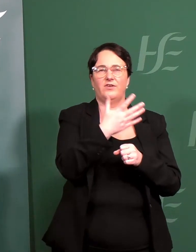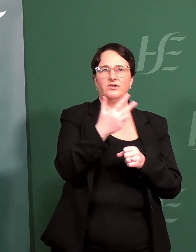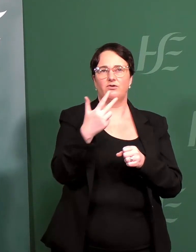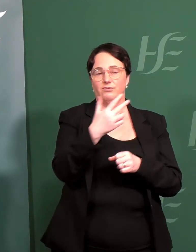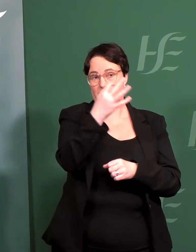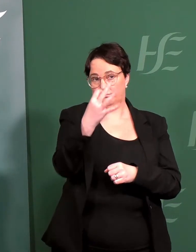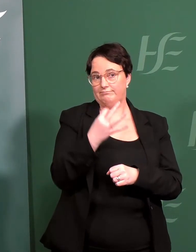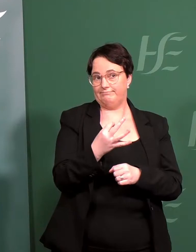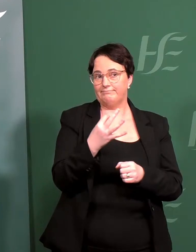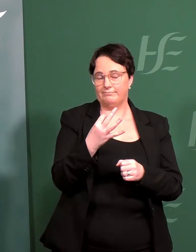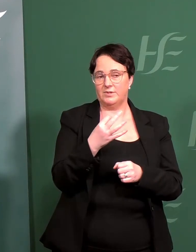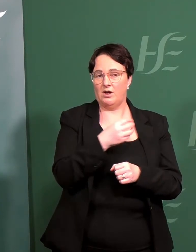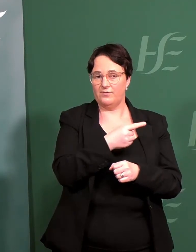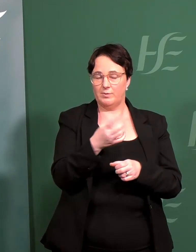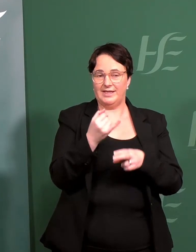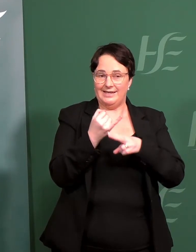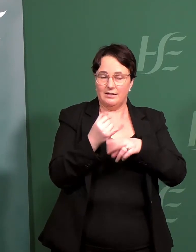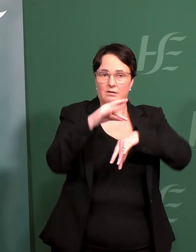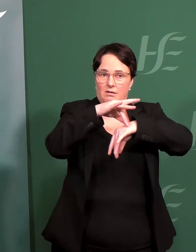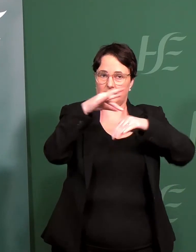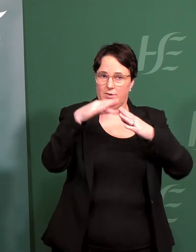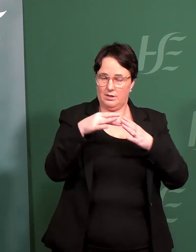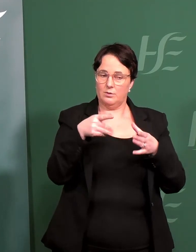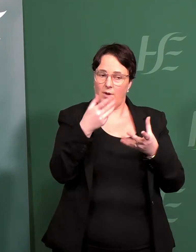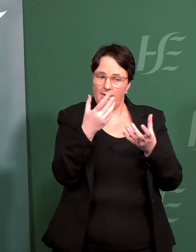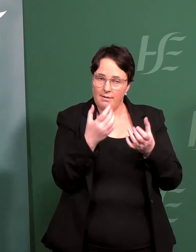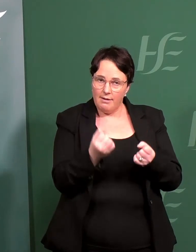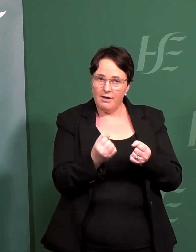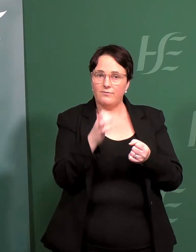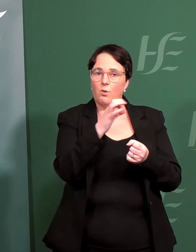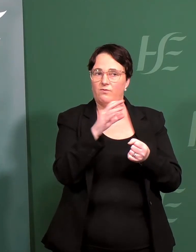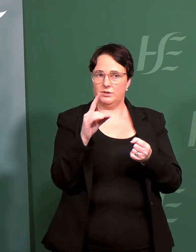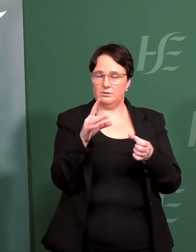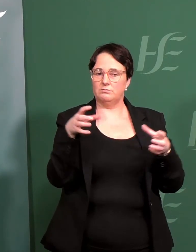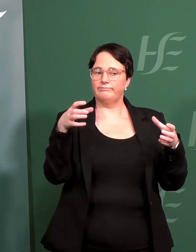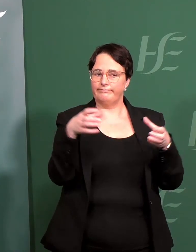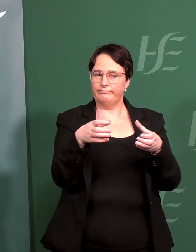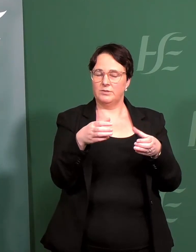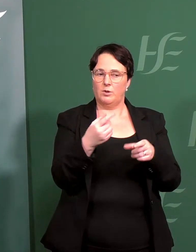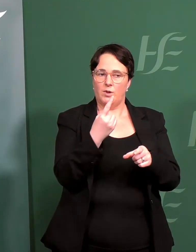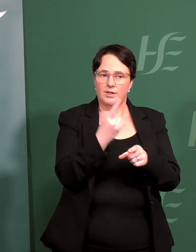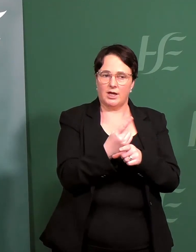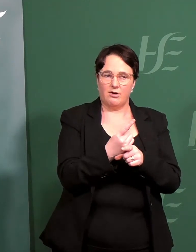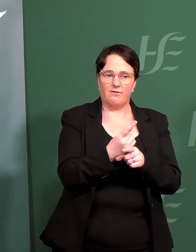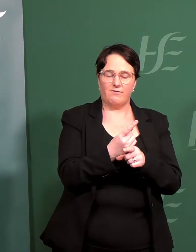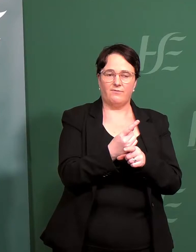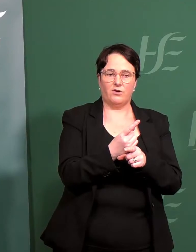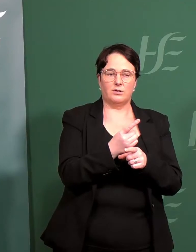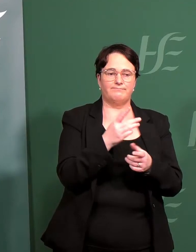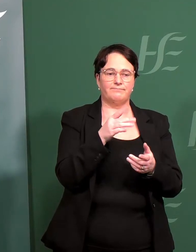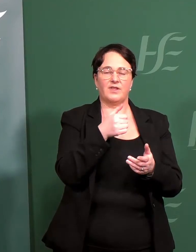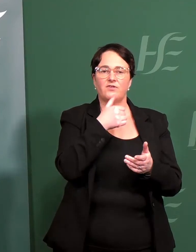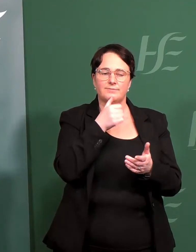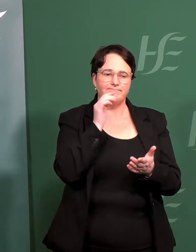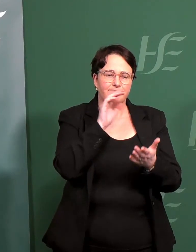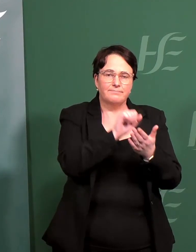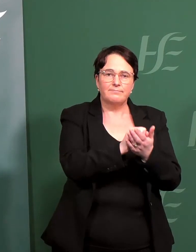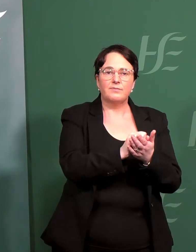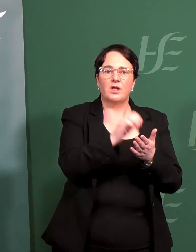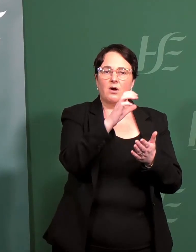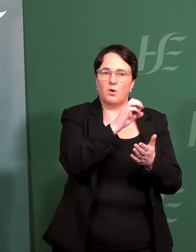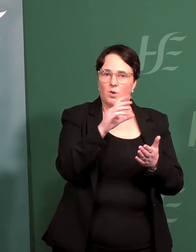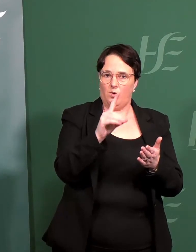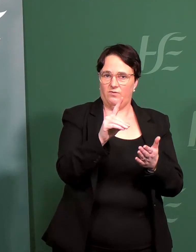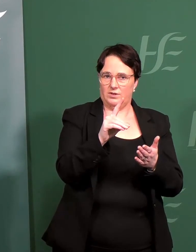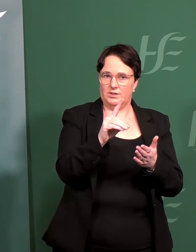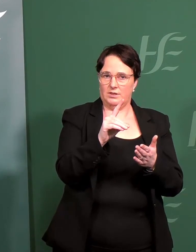53% of those hospitalised cases with COVID were in for an initial diagnosis of COVID and admitted for